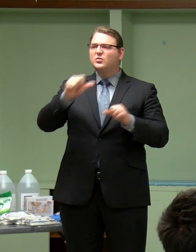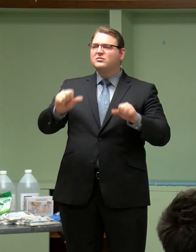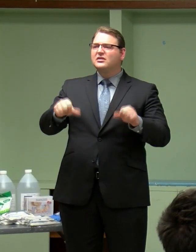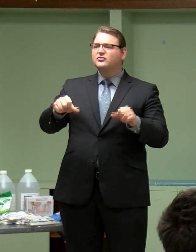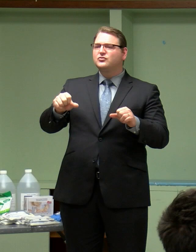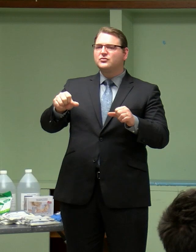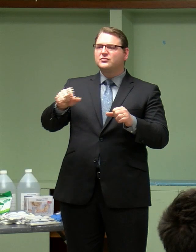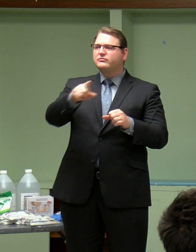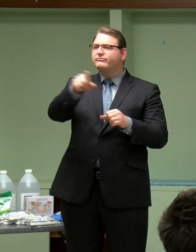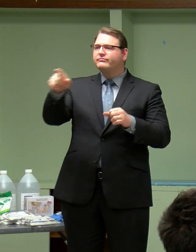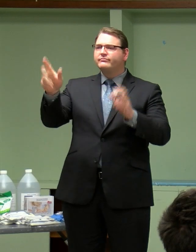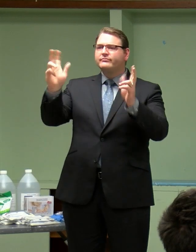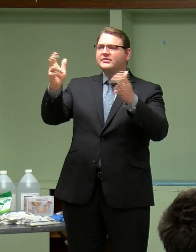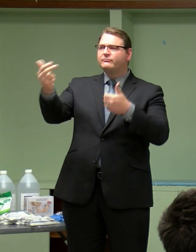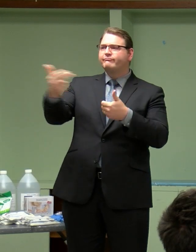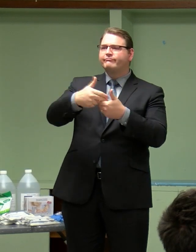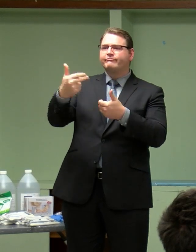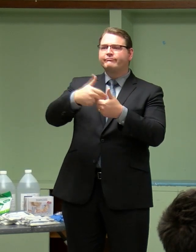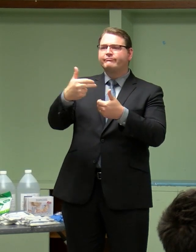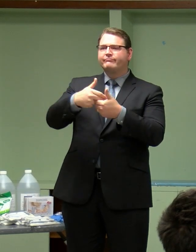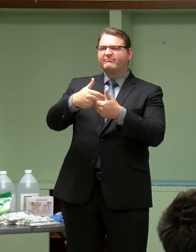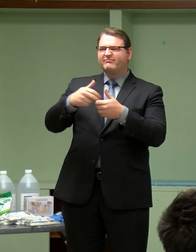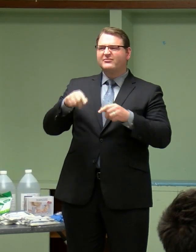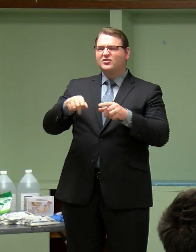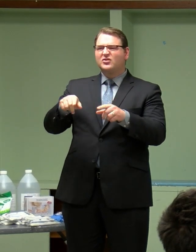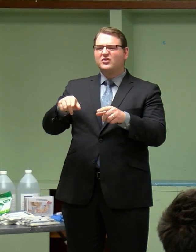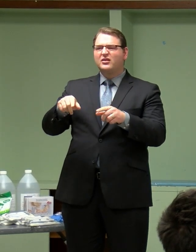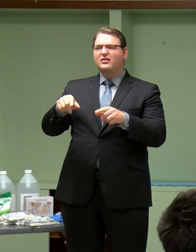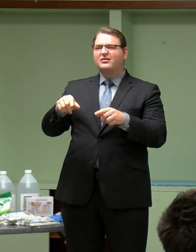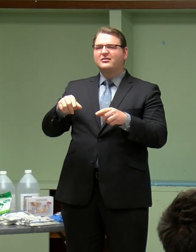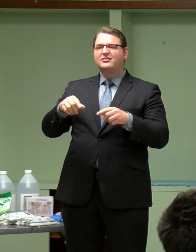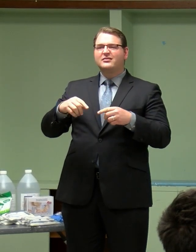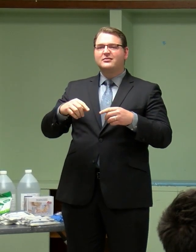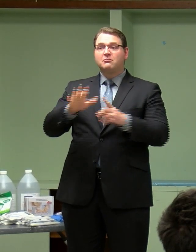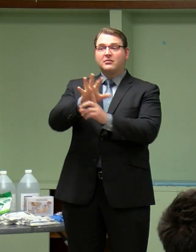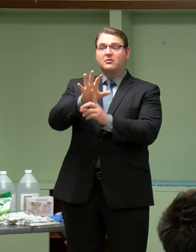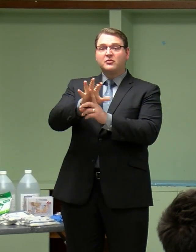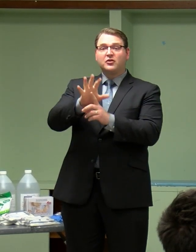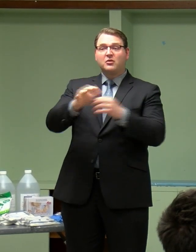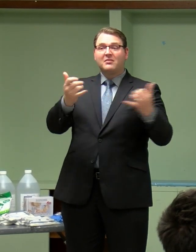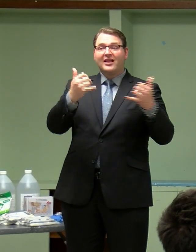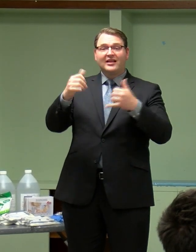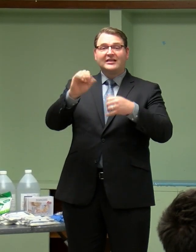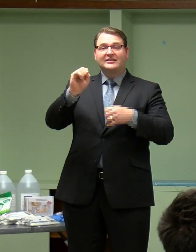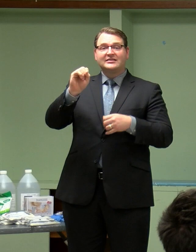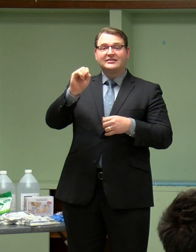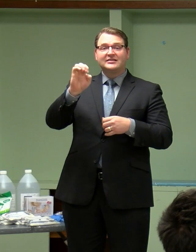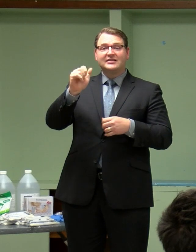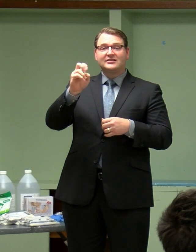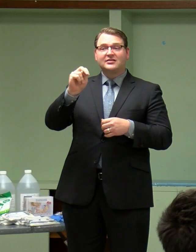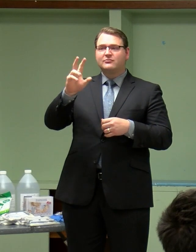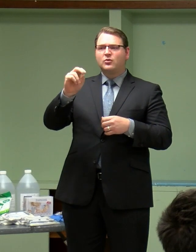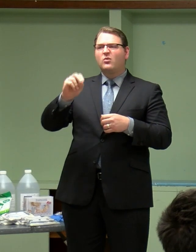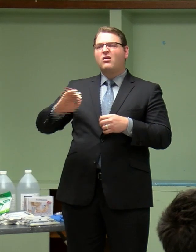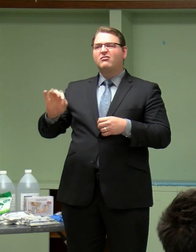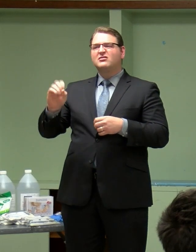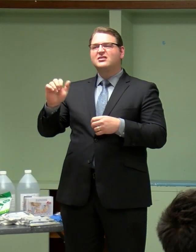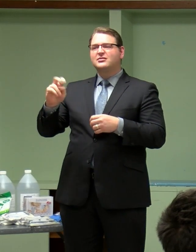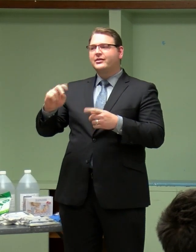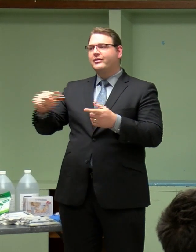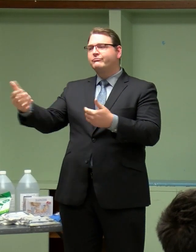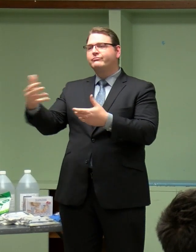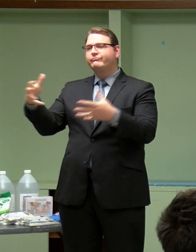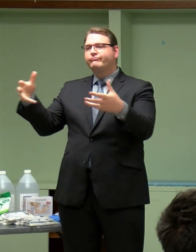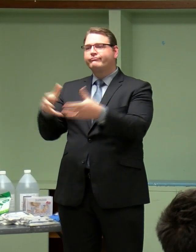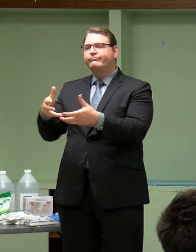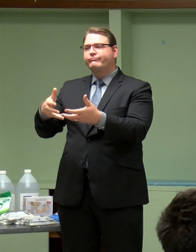players would gather in the off season to play together and to train. Today, the facility is being used